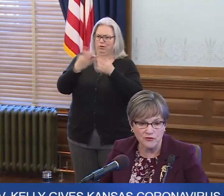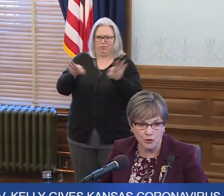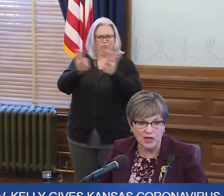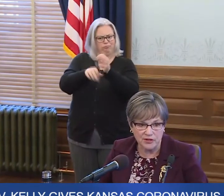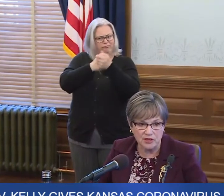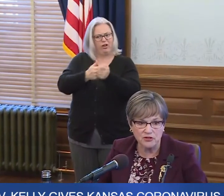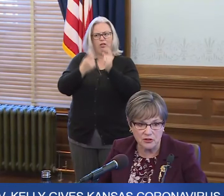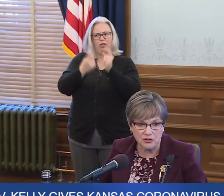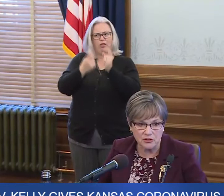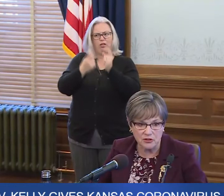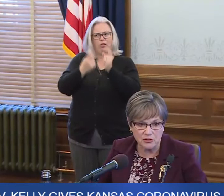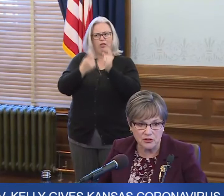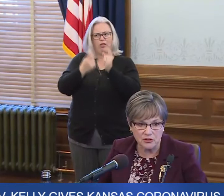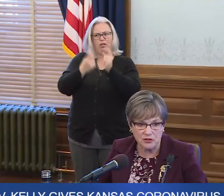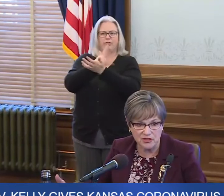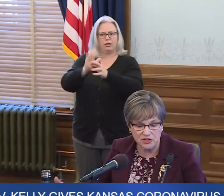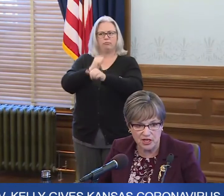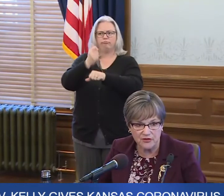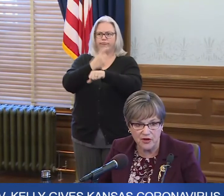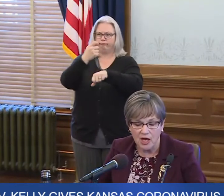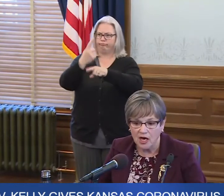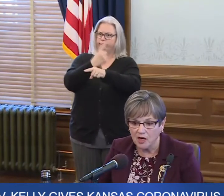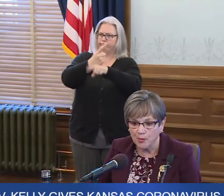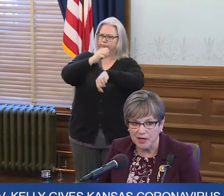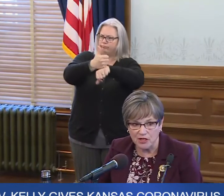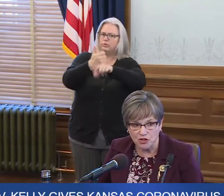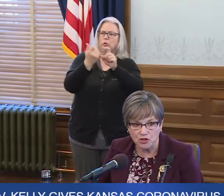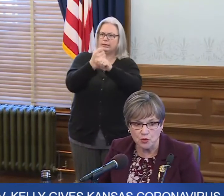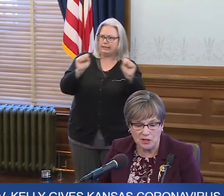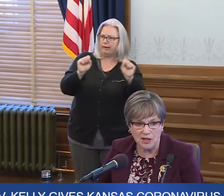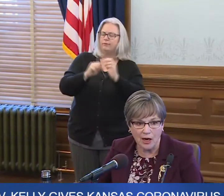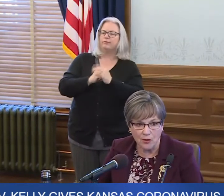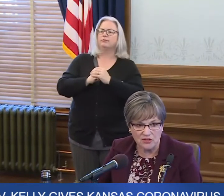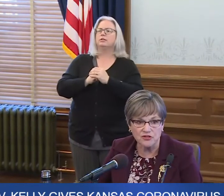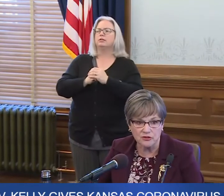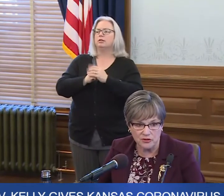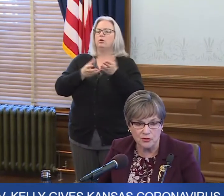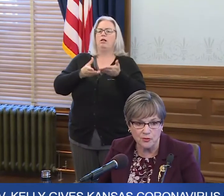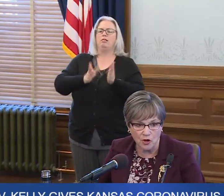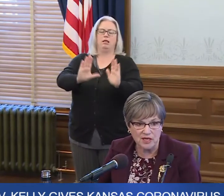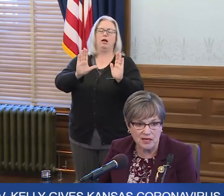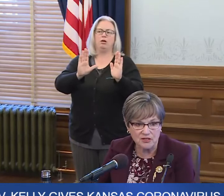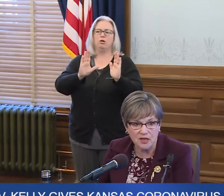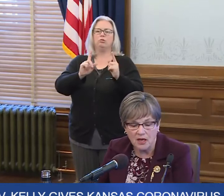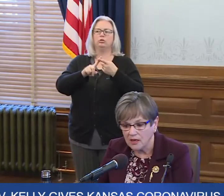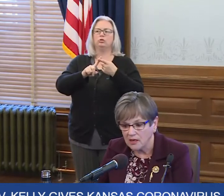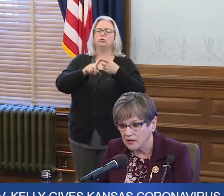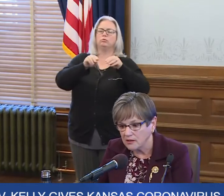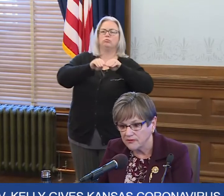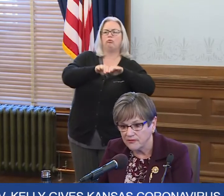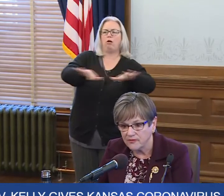all of the right things are in place so that it's safe, but it just will allow us to broadcast